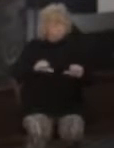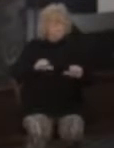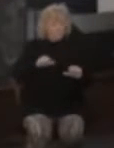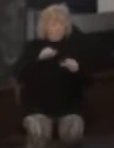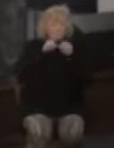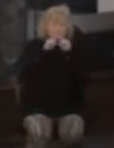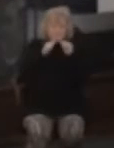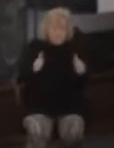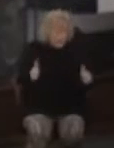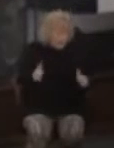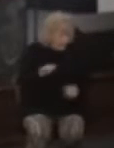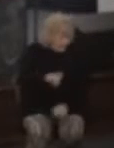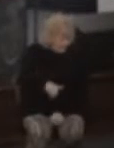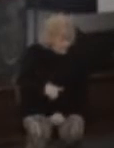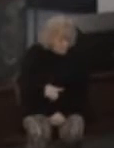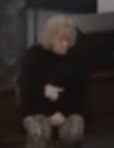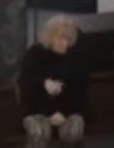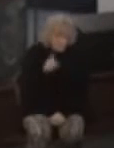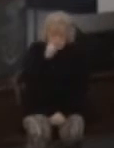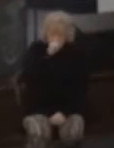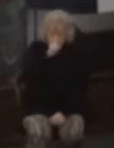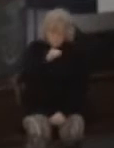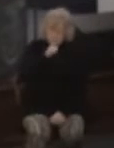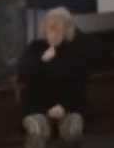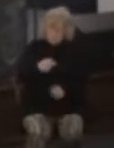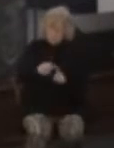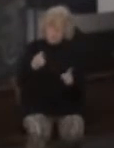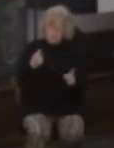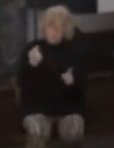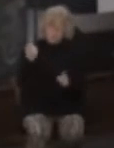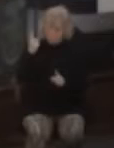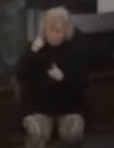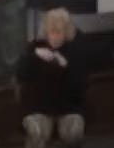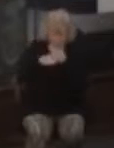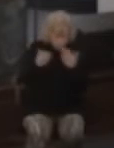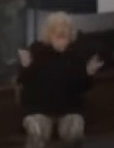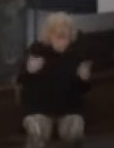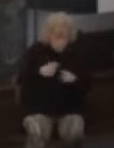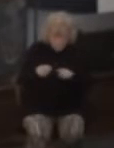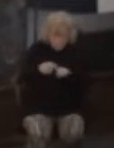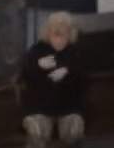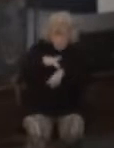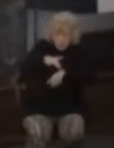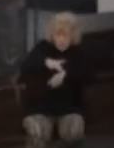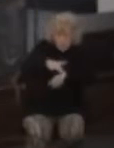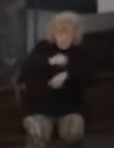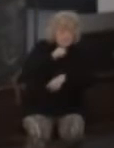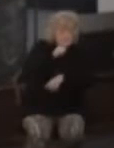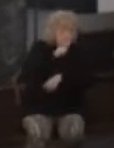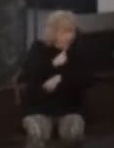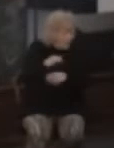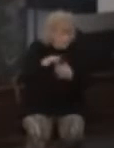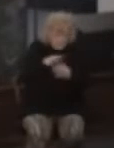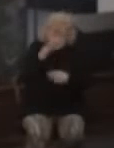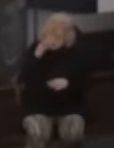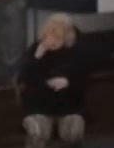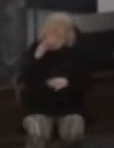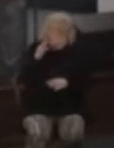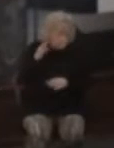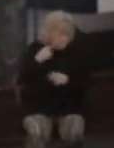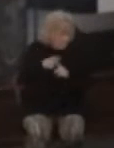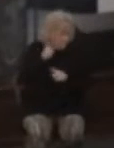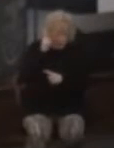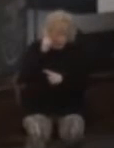deny the truth. Such wisdom does not come from heaven, but is earthly, unspiritual, demonic. For where you